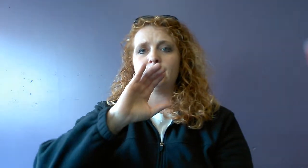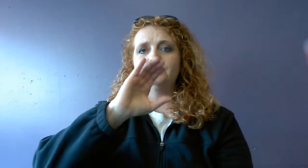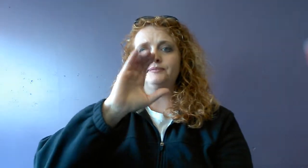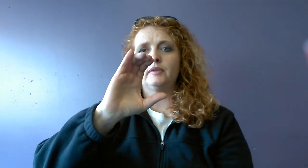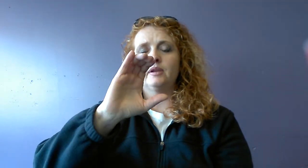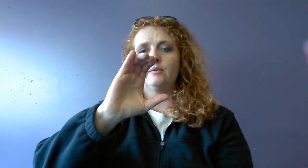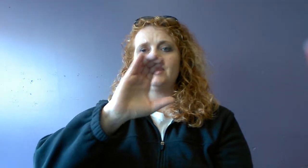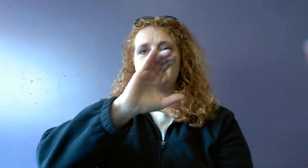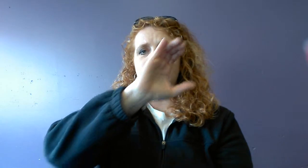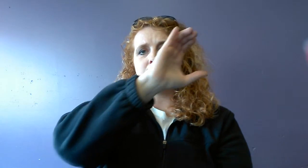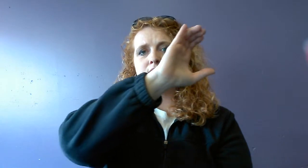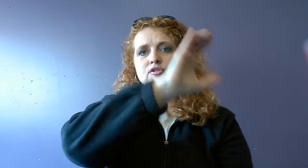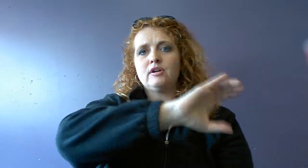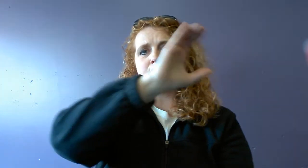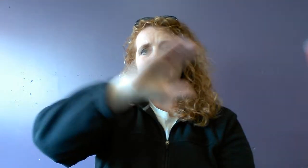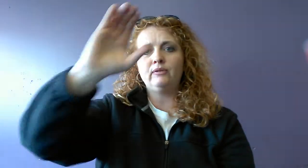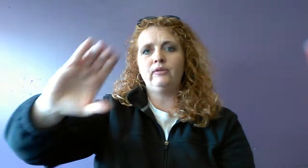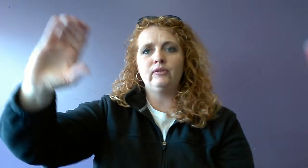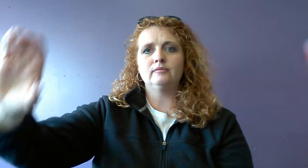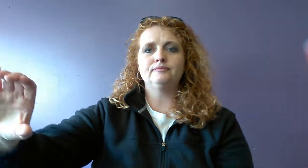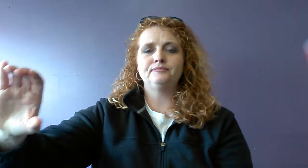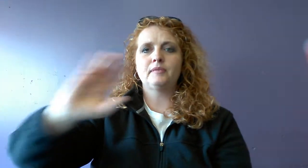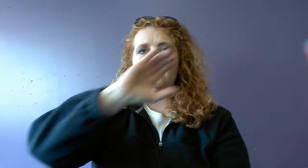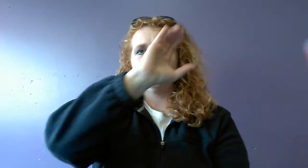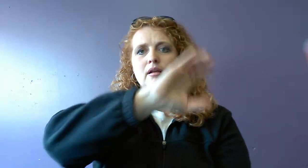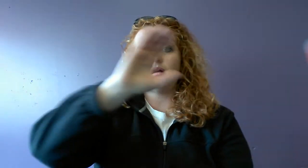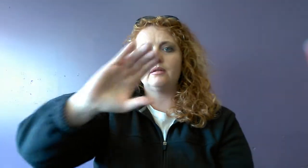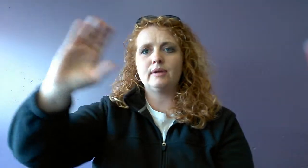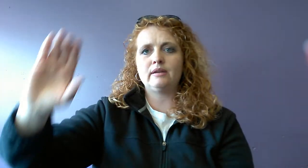Colorado with a C, drawing the mountains. Colorado.